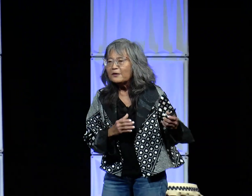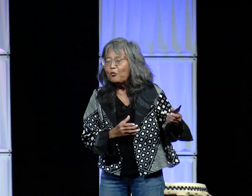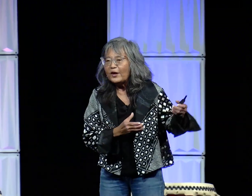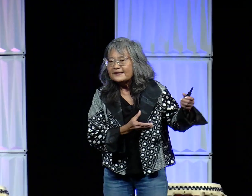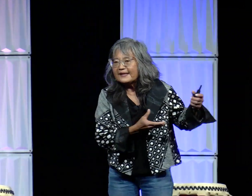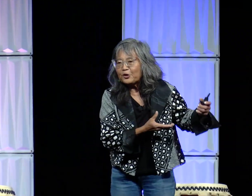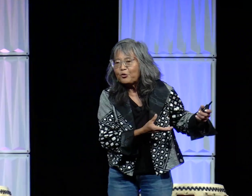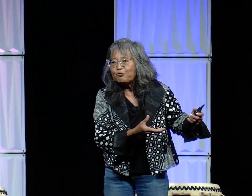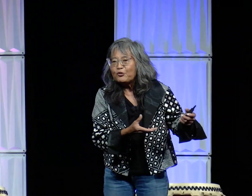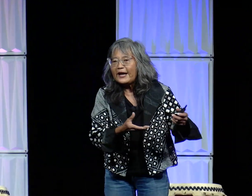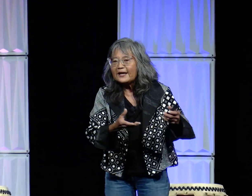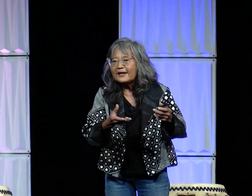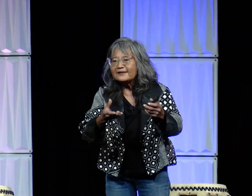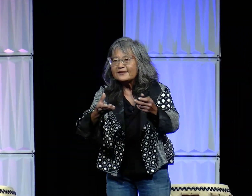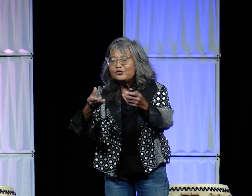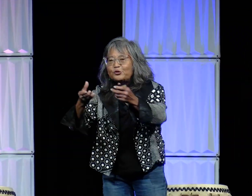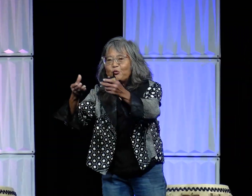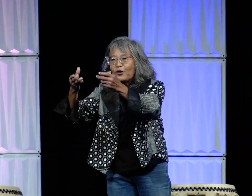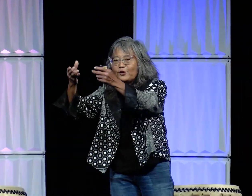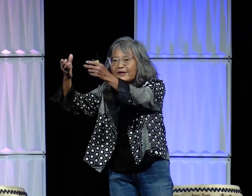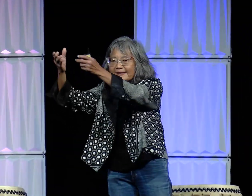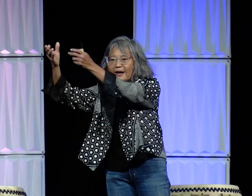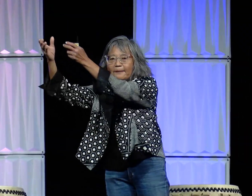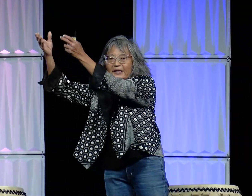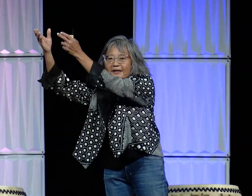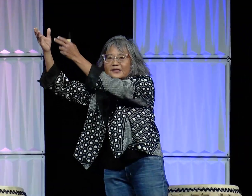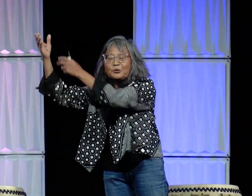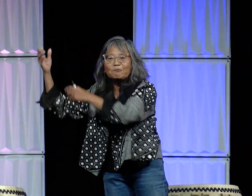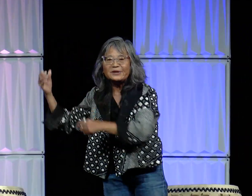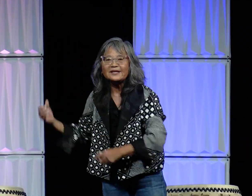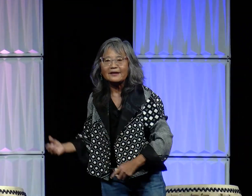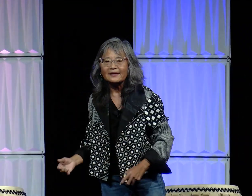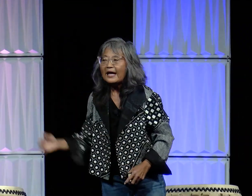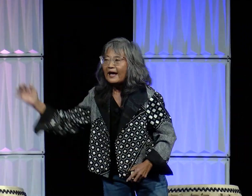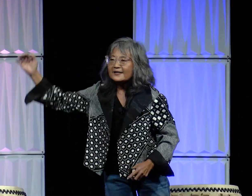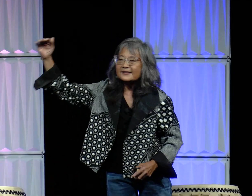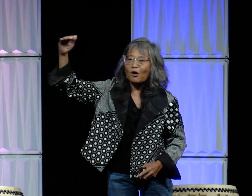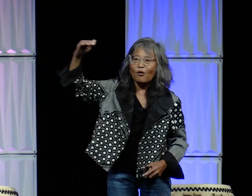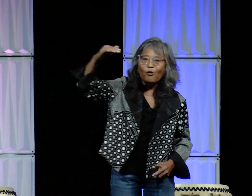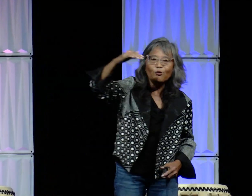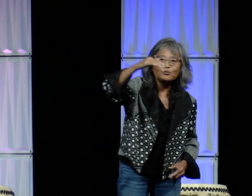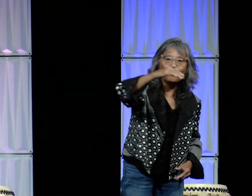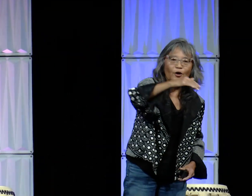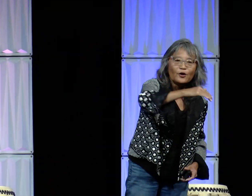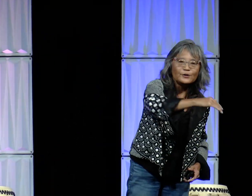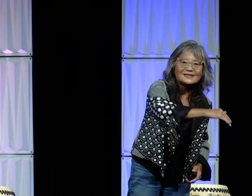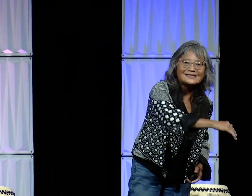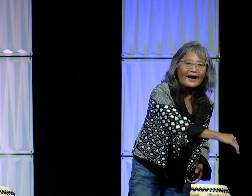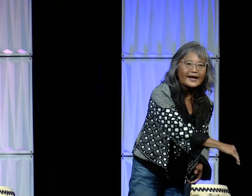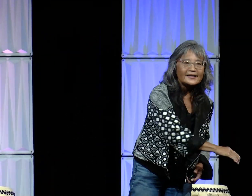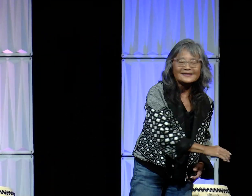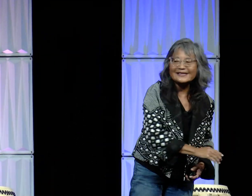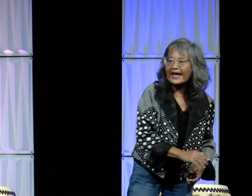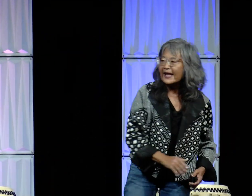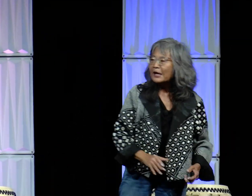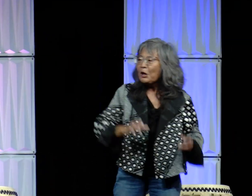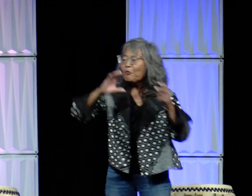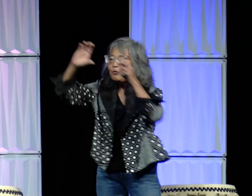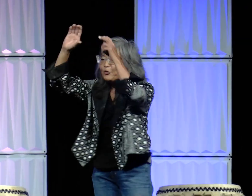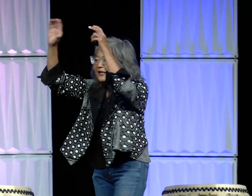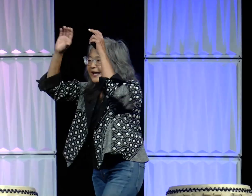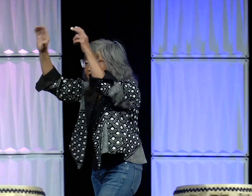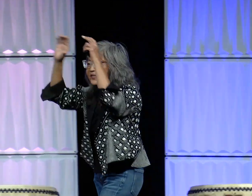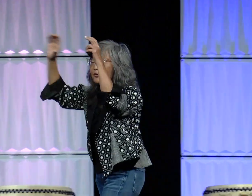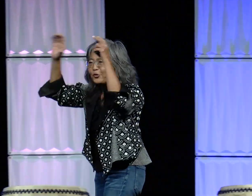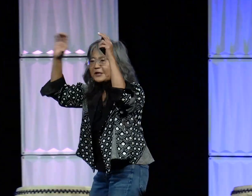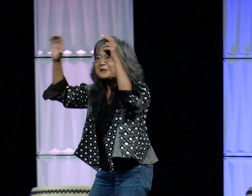We are the ones that are creating this new world that's coming into being as the old world is dying and decaying. When